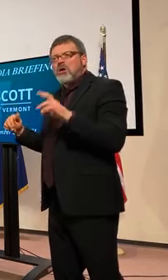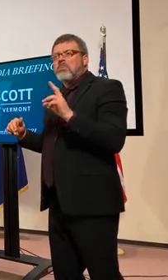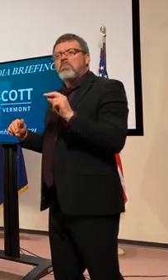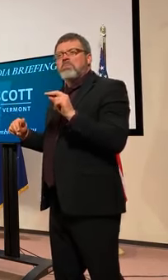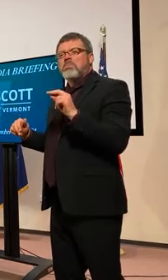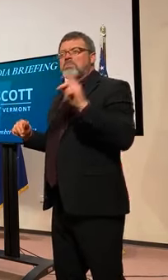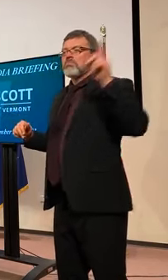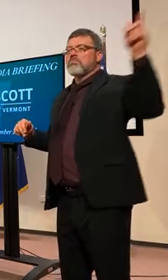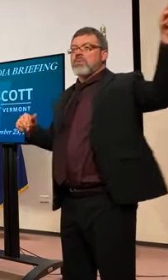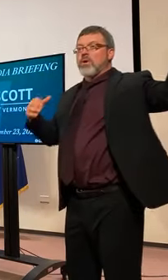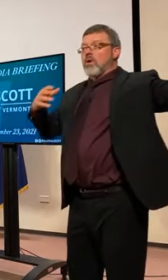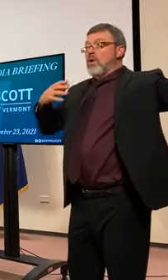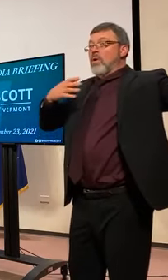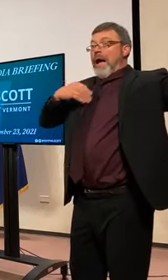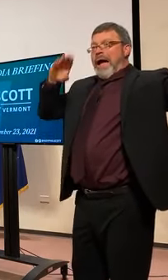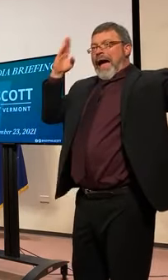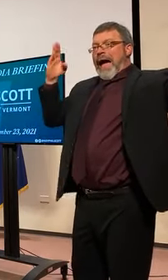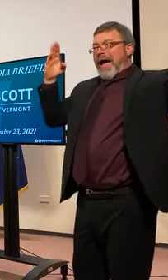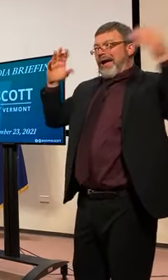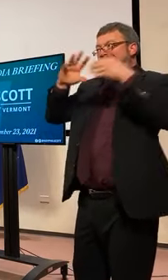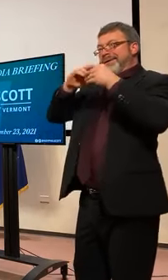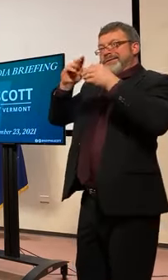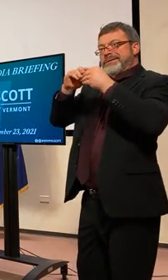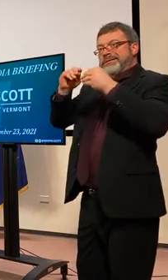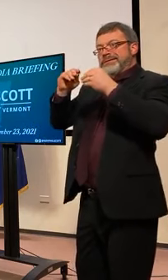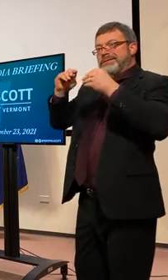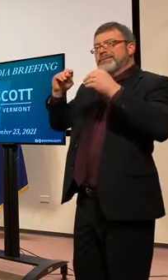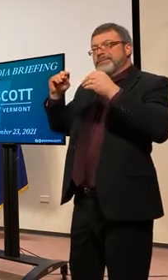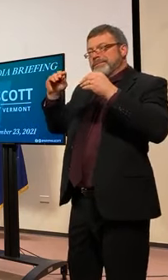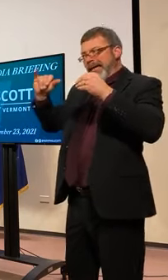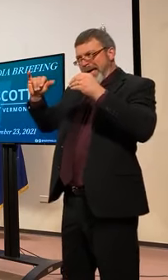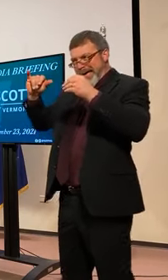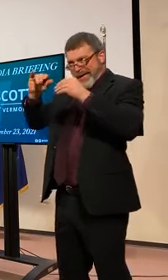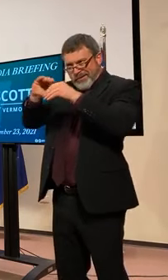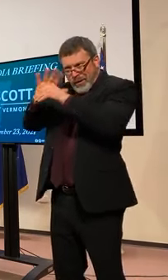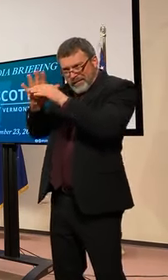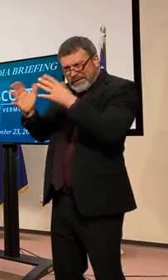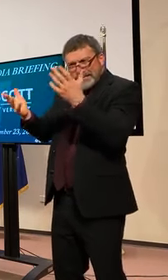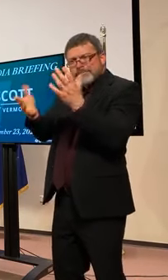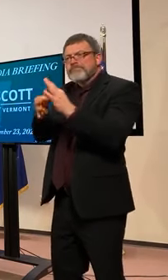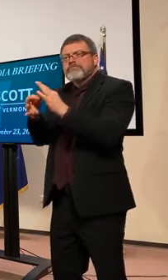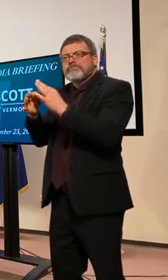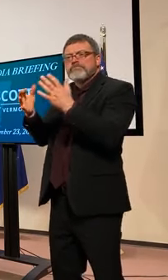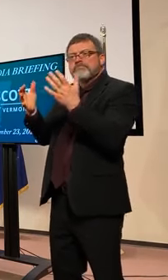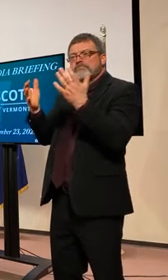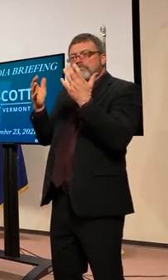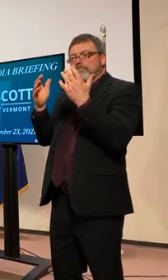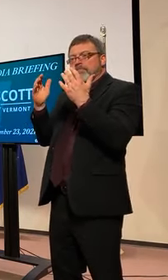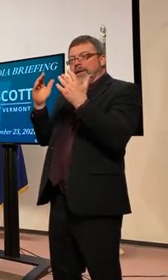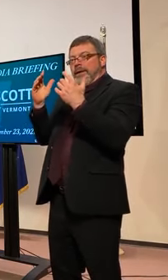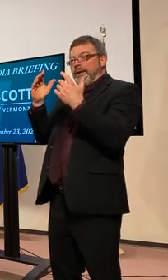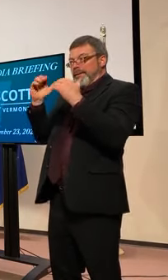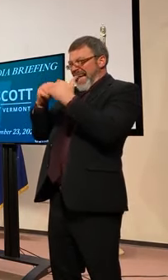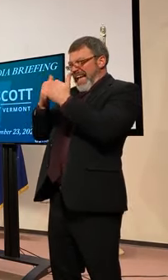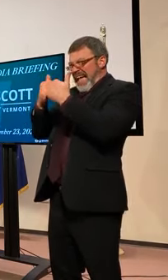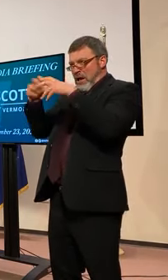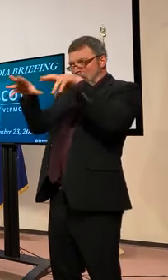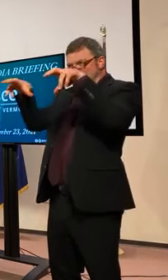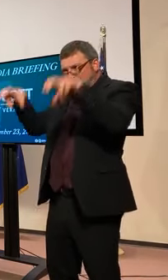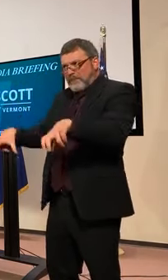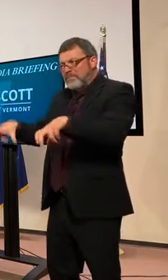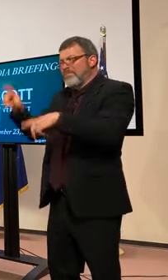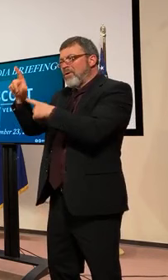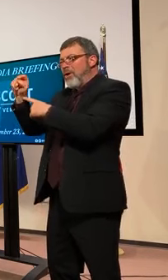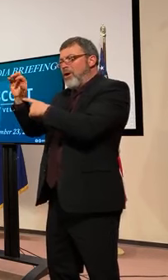pandemic. And this was in regards to imposing a lockdown or shutdown of the economy